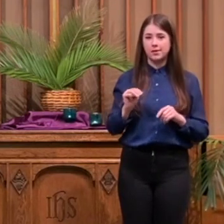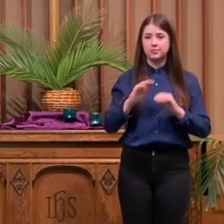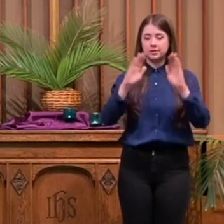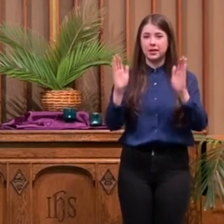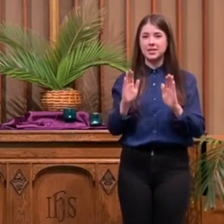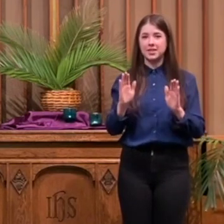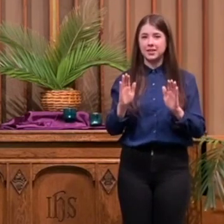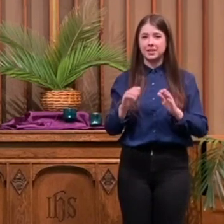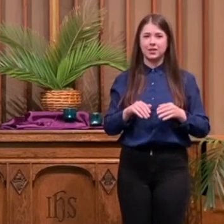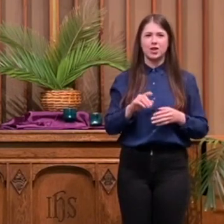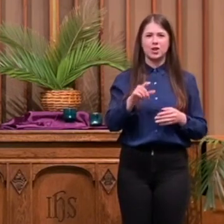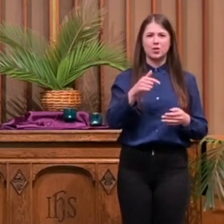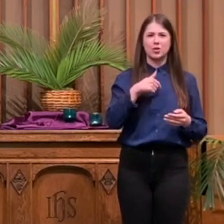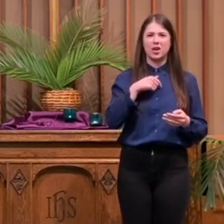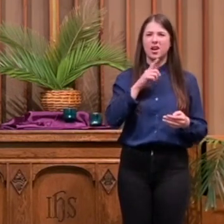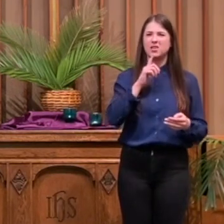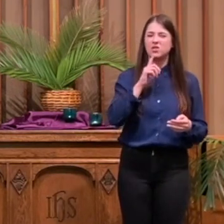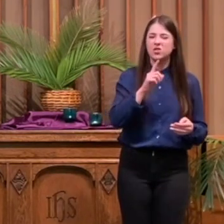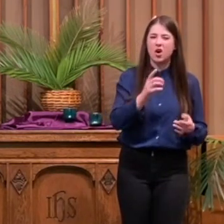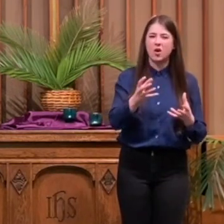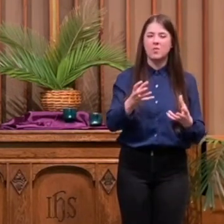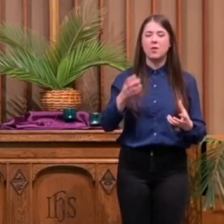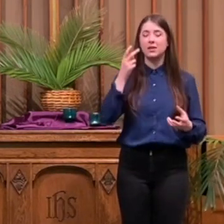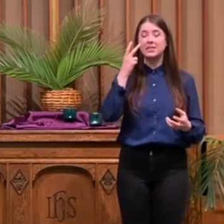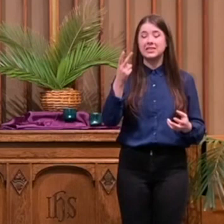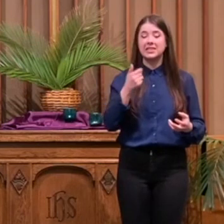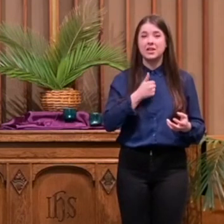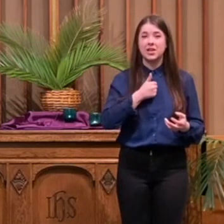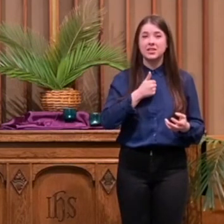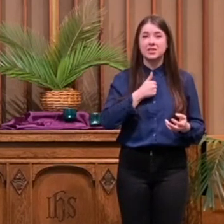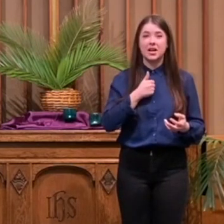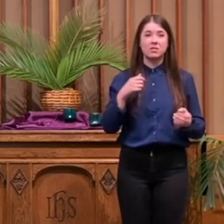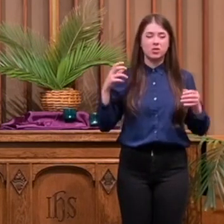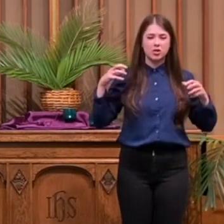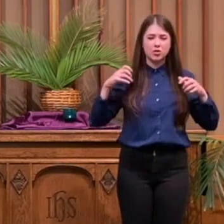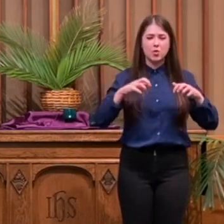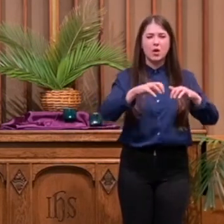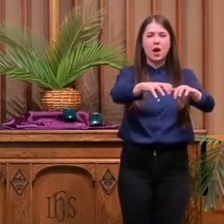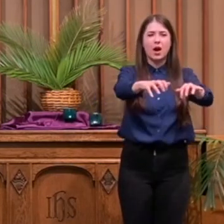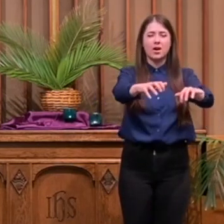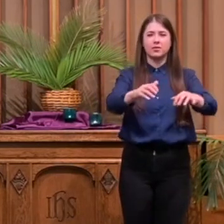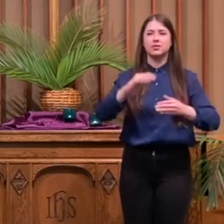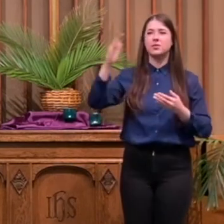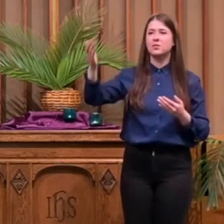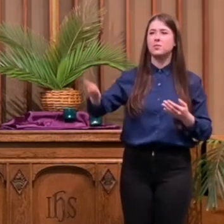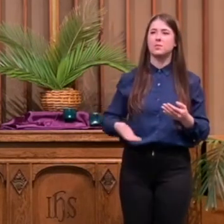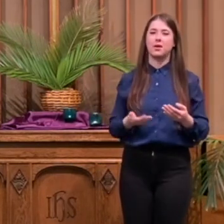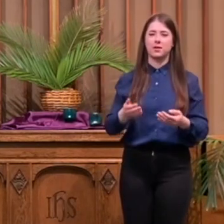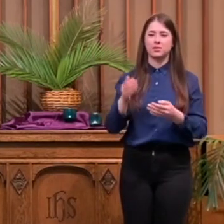you and I so want to see ourselves in the crowds who welcome Jesus, don't